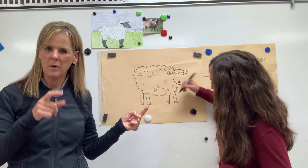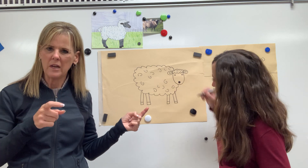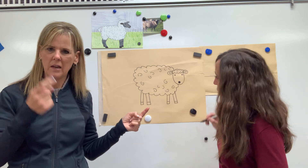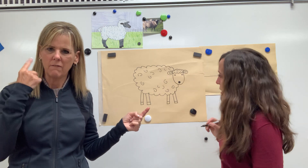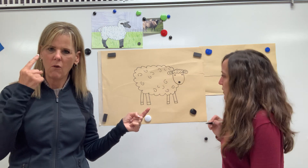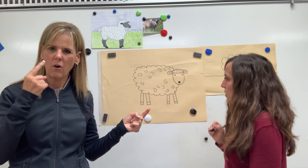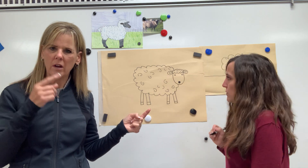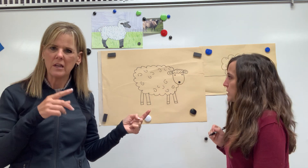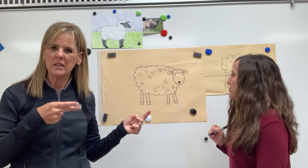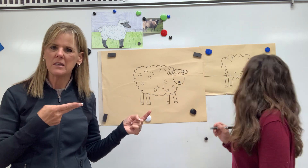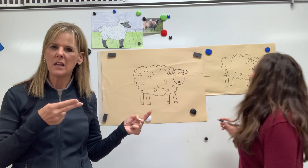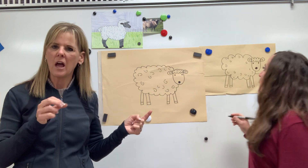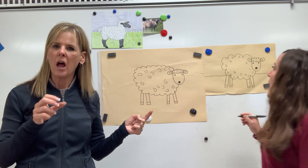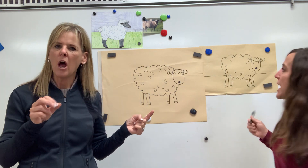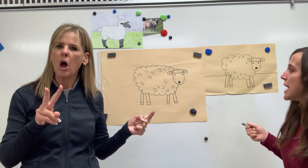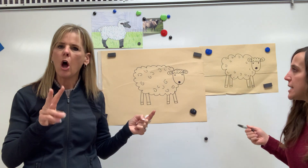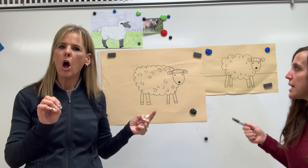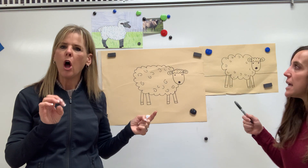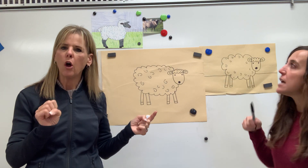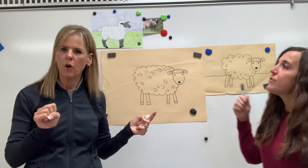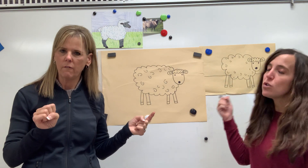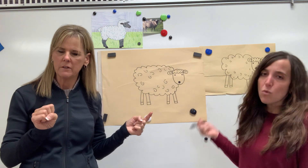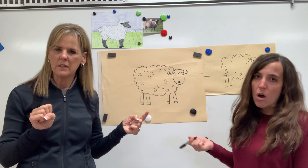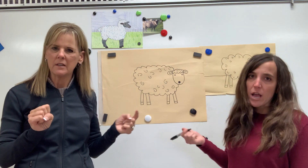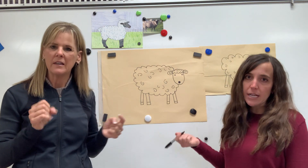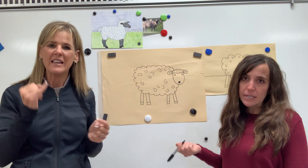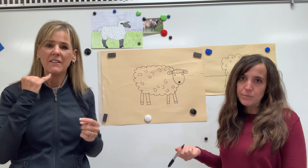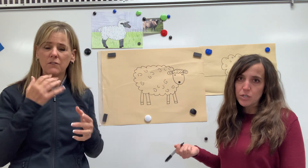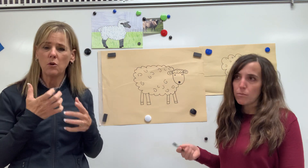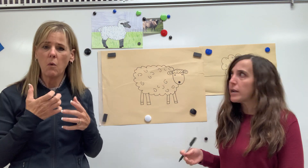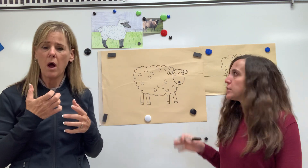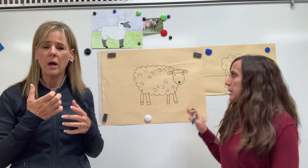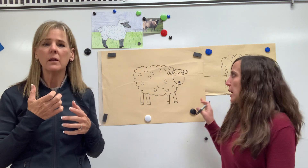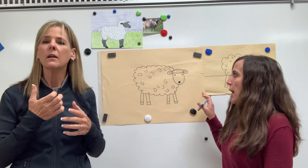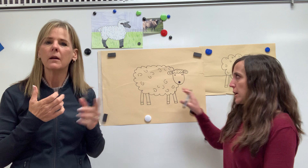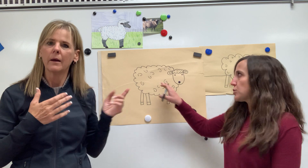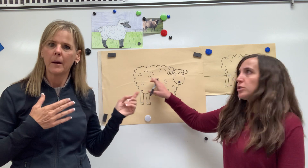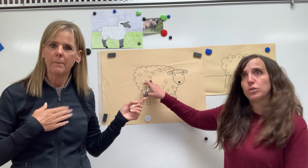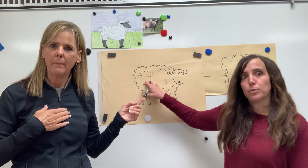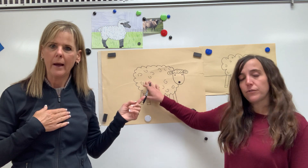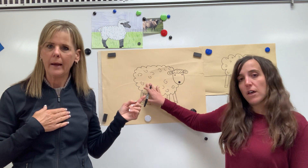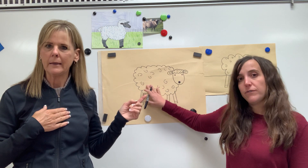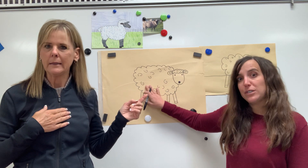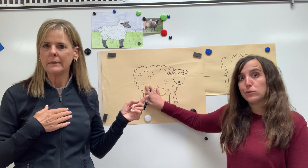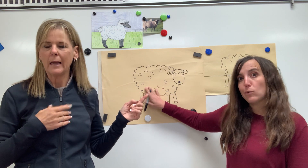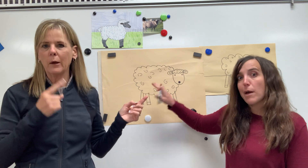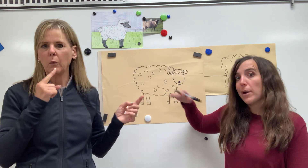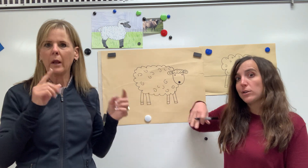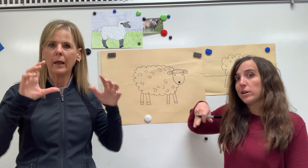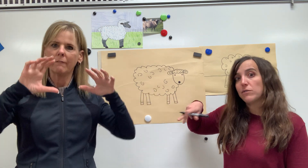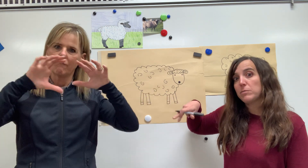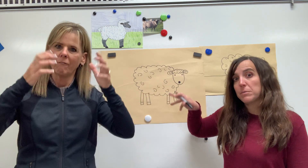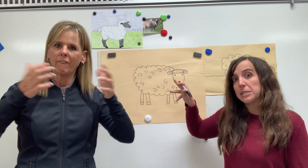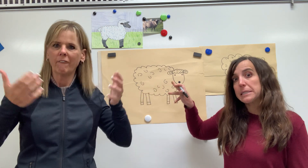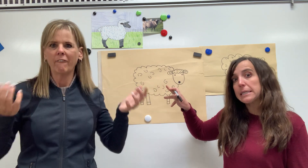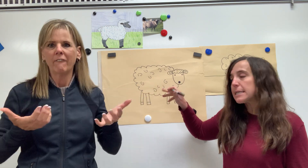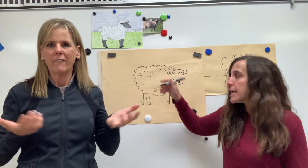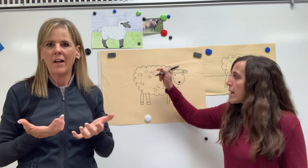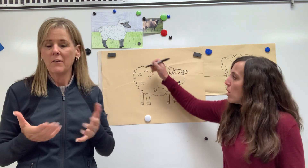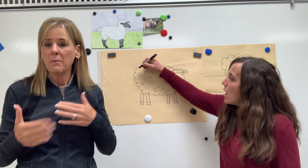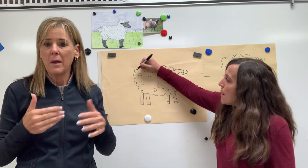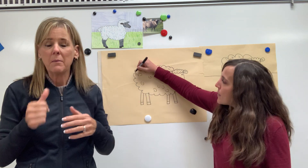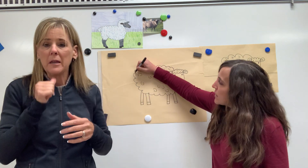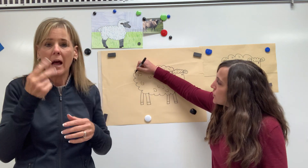his feet, for his hooves. And if you want, it's up to you. Mine is like extra super fluffy, so I might not even be able to